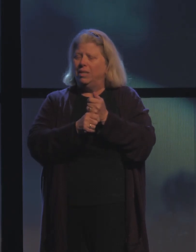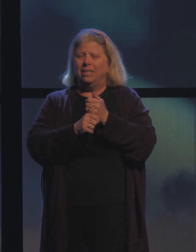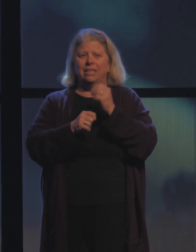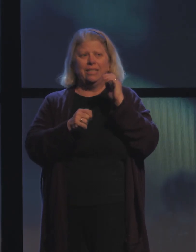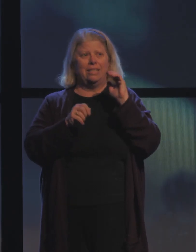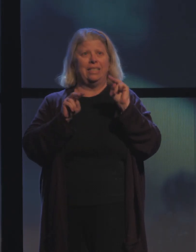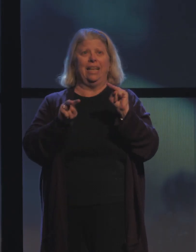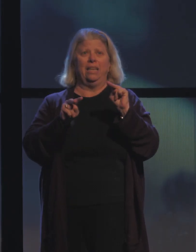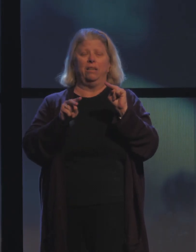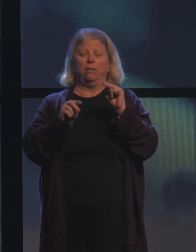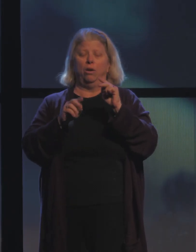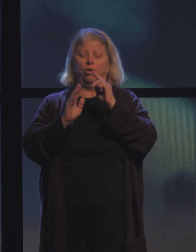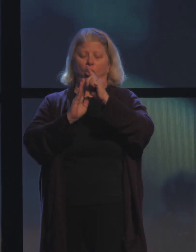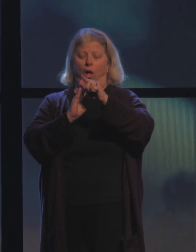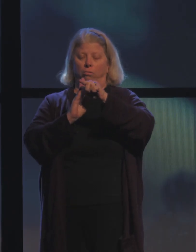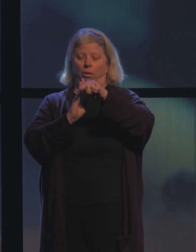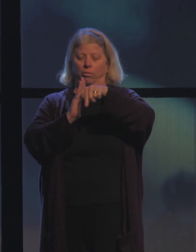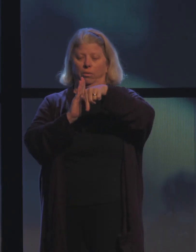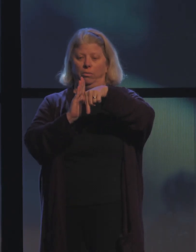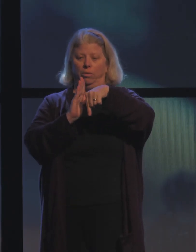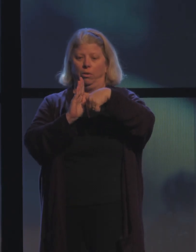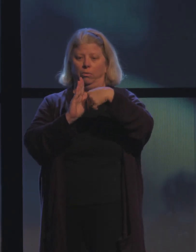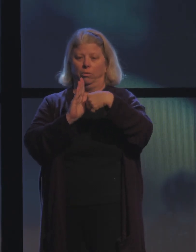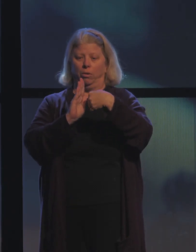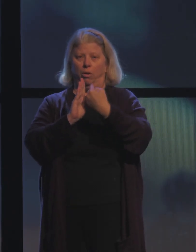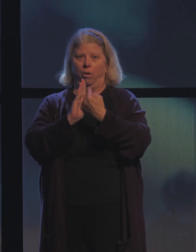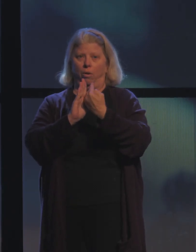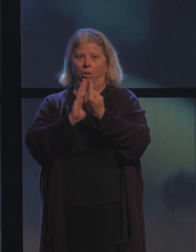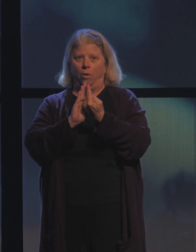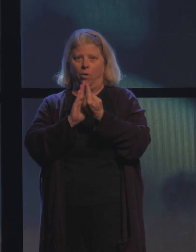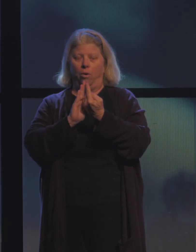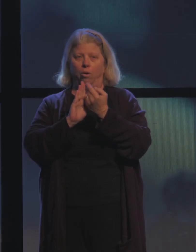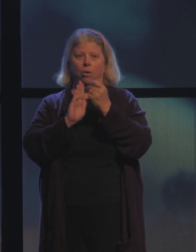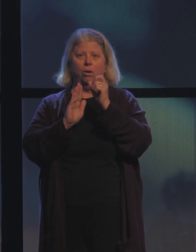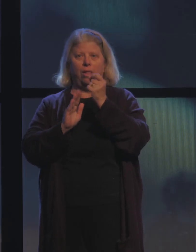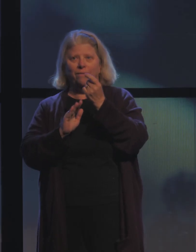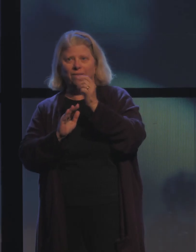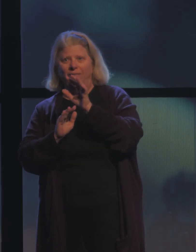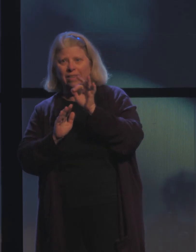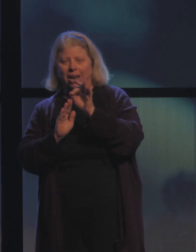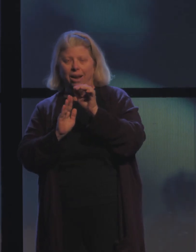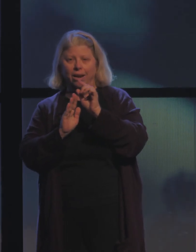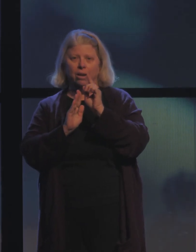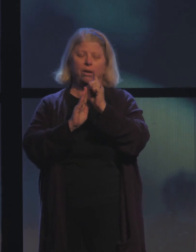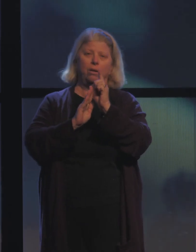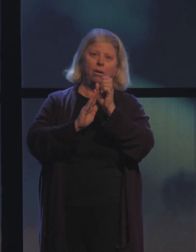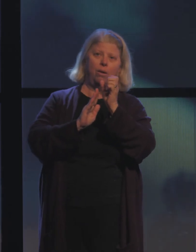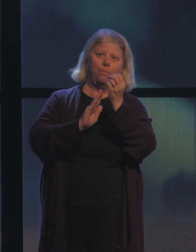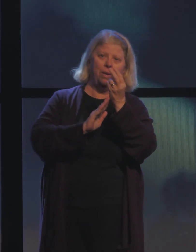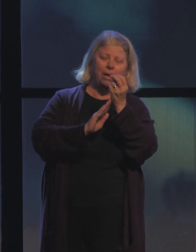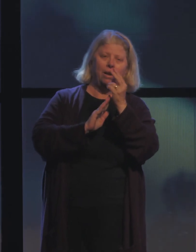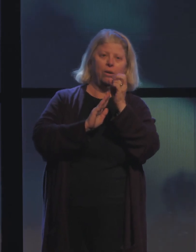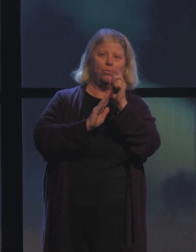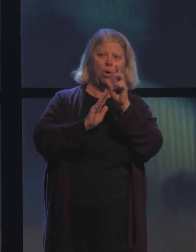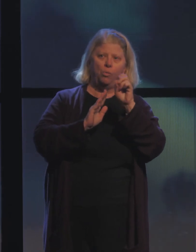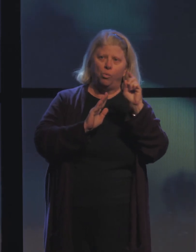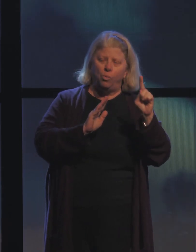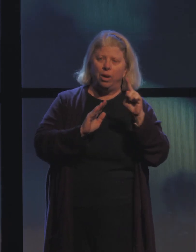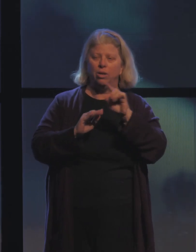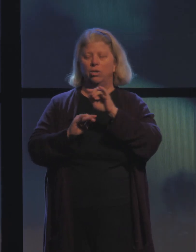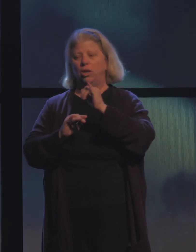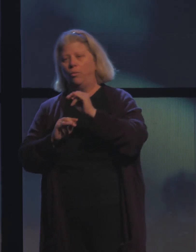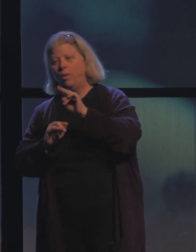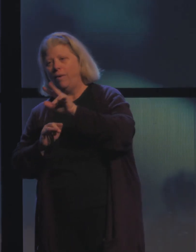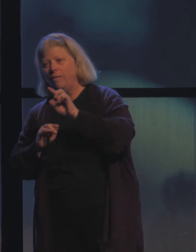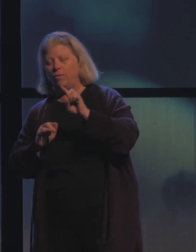seeing the clock go from 11:59 to midnight to 12:01, seeing it go from 31 to January